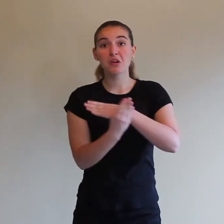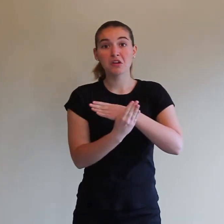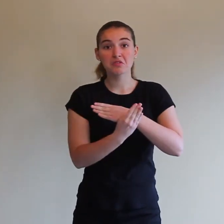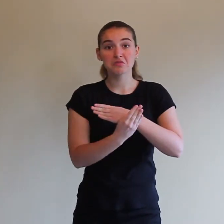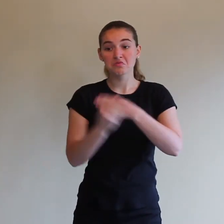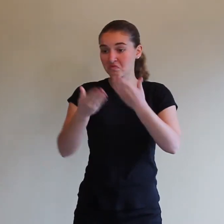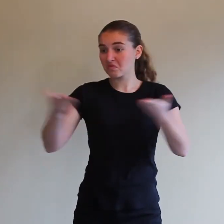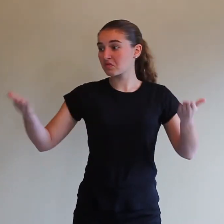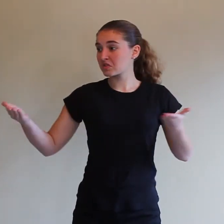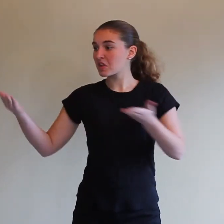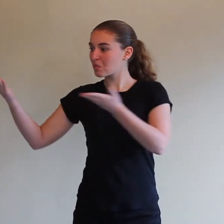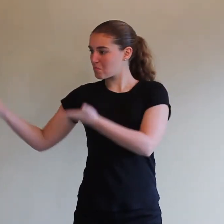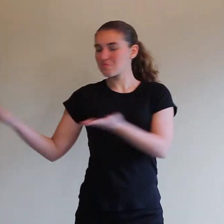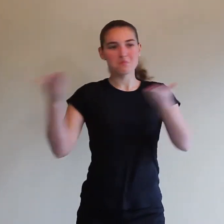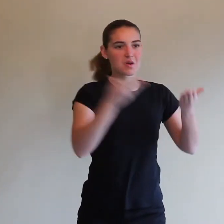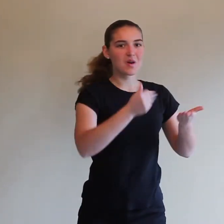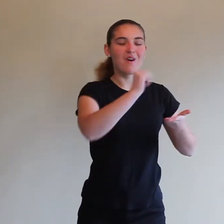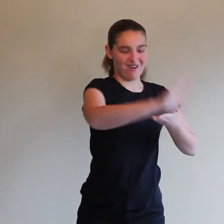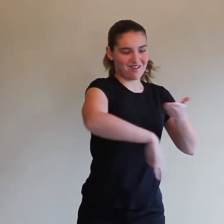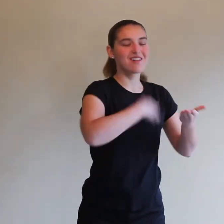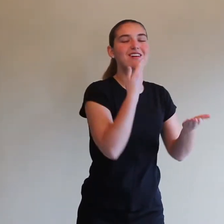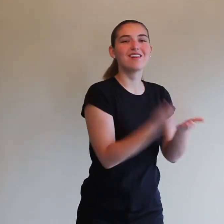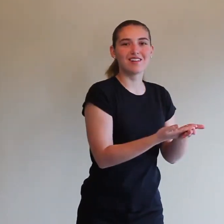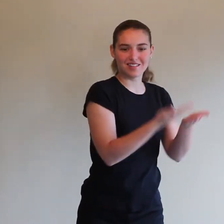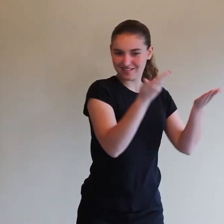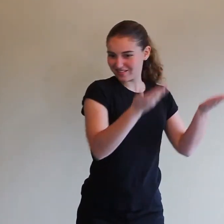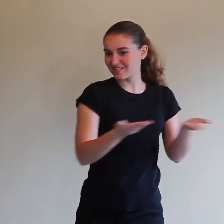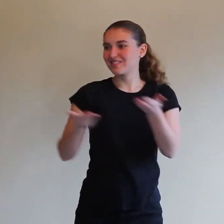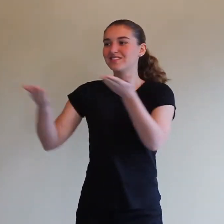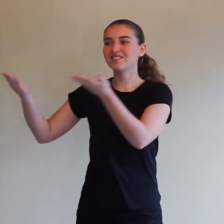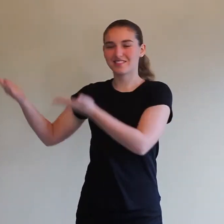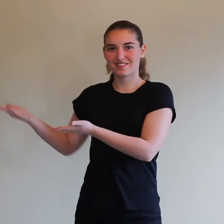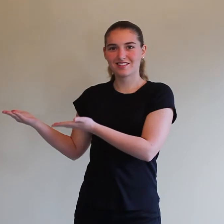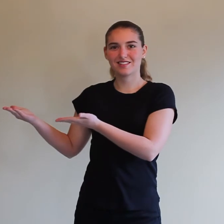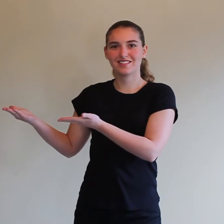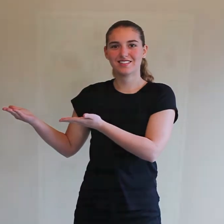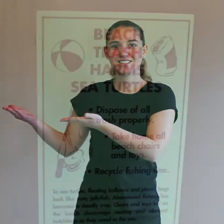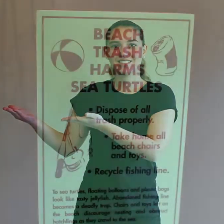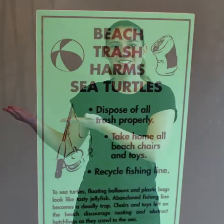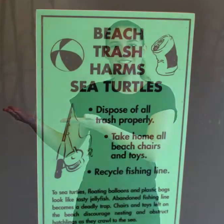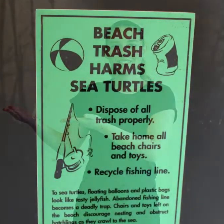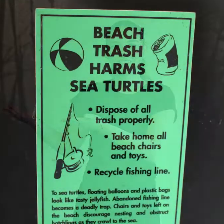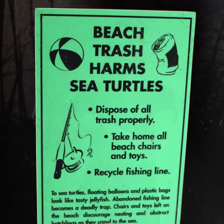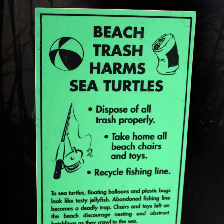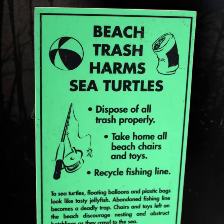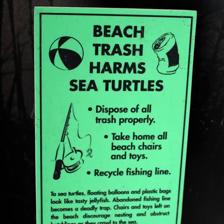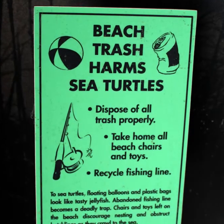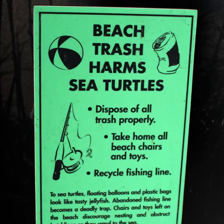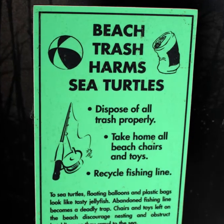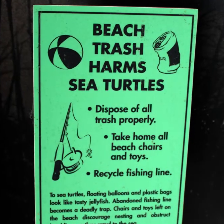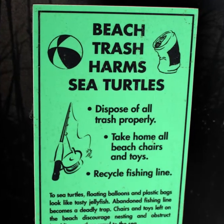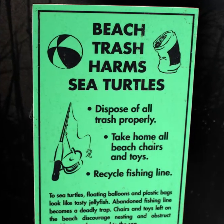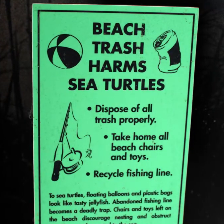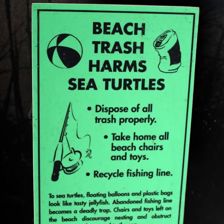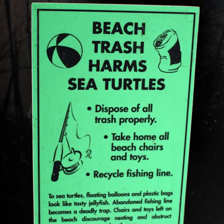healthy. When you go to the beach, make sure that you account for all of the items you brought with you when you leave.